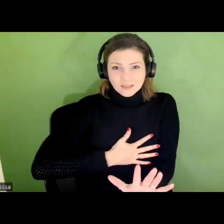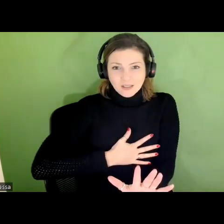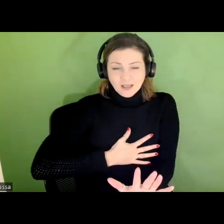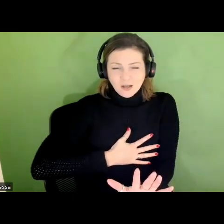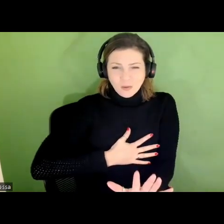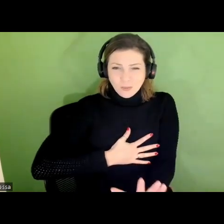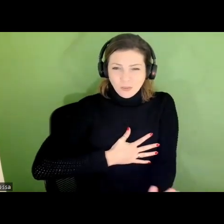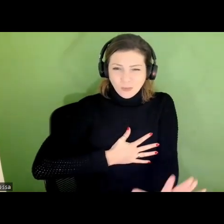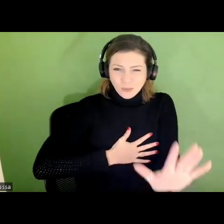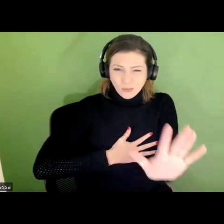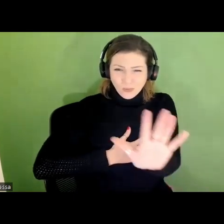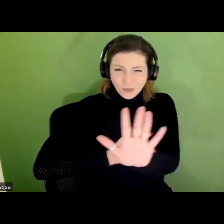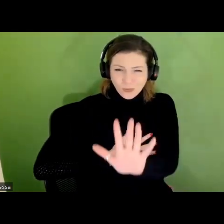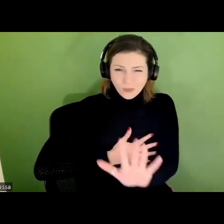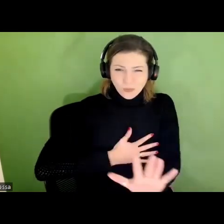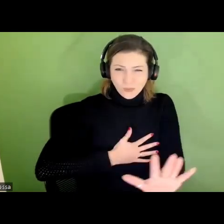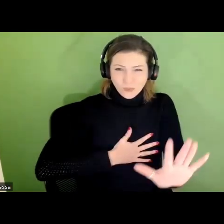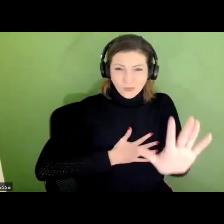What is it with him?